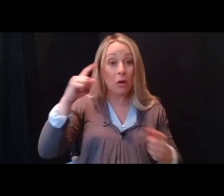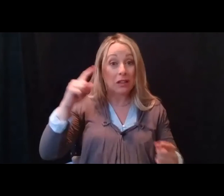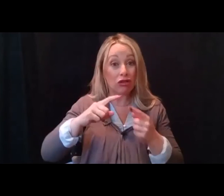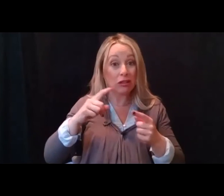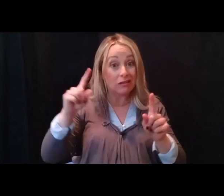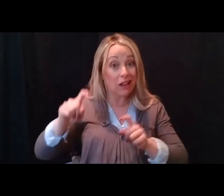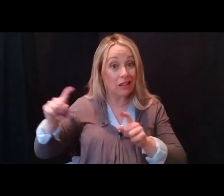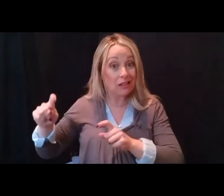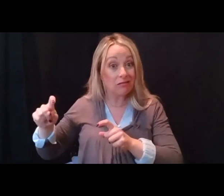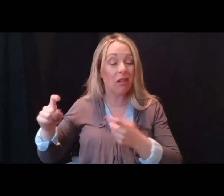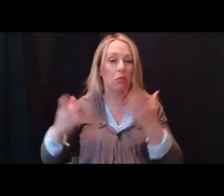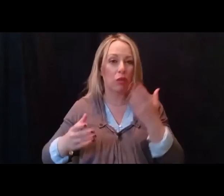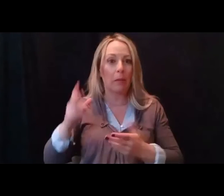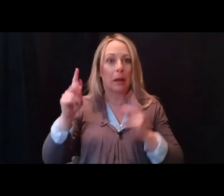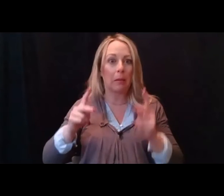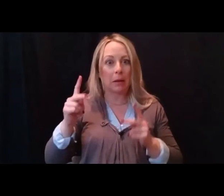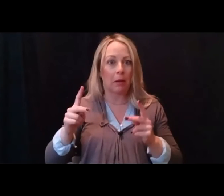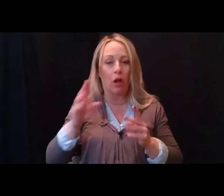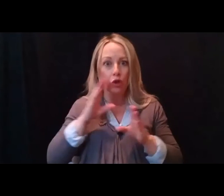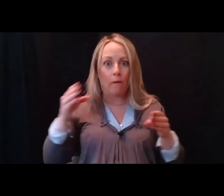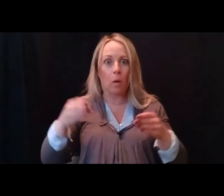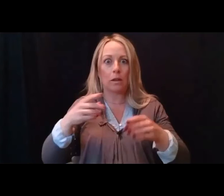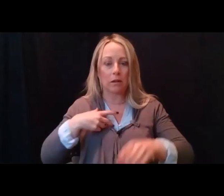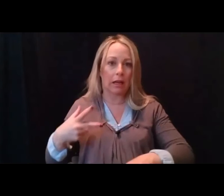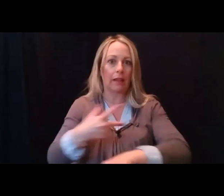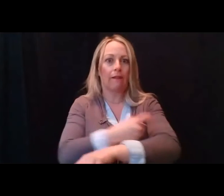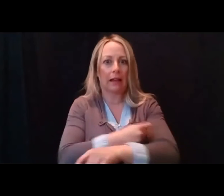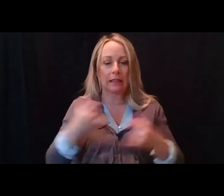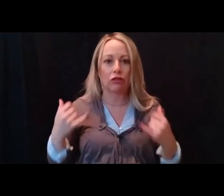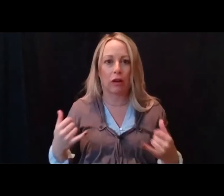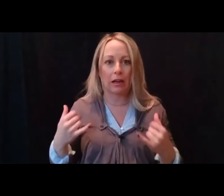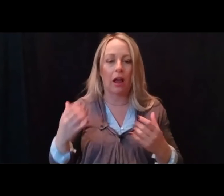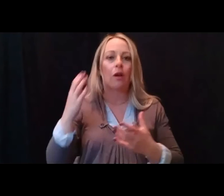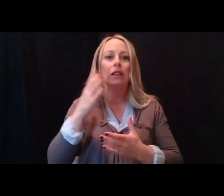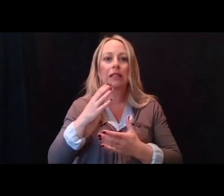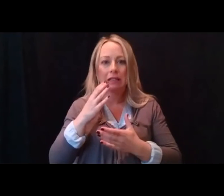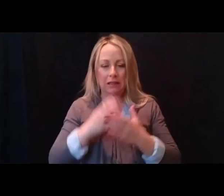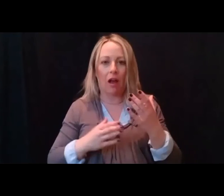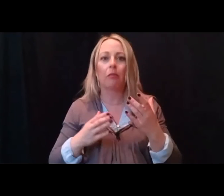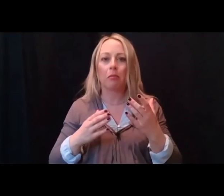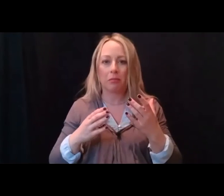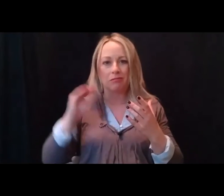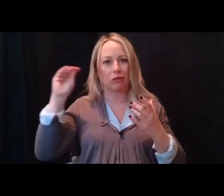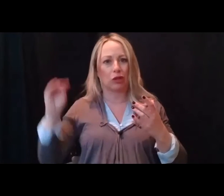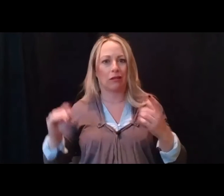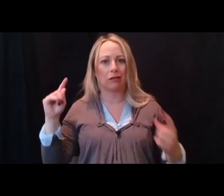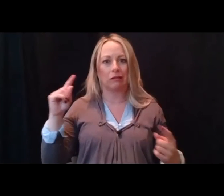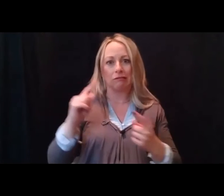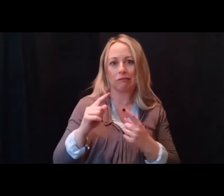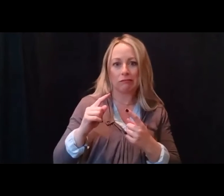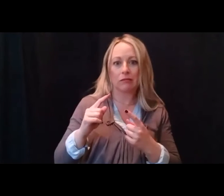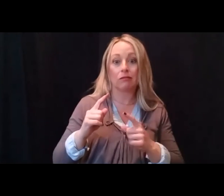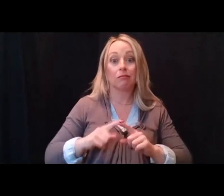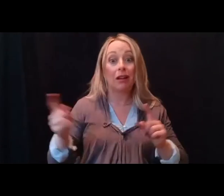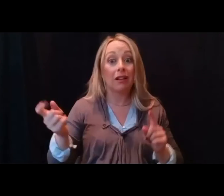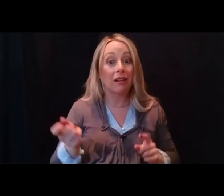probably because people are so focused on getting the vaccination at this point. So some emphasis has dropped from testing. However, we know